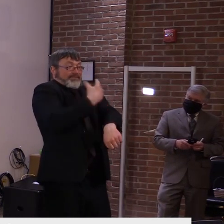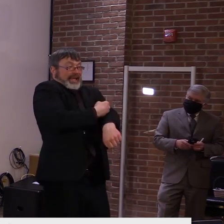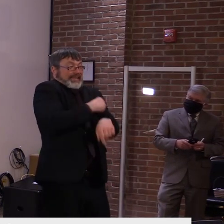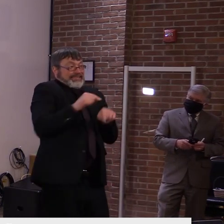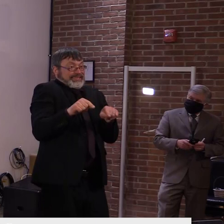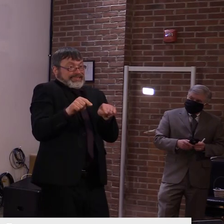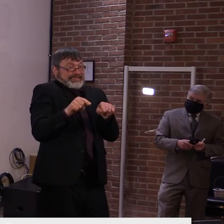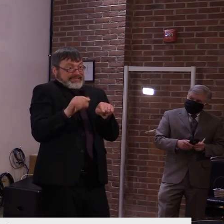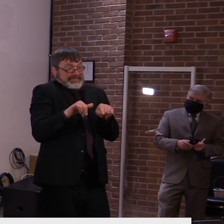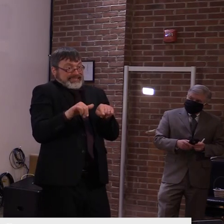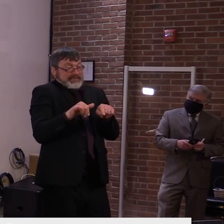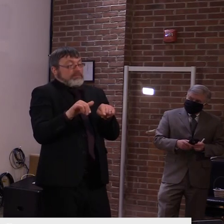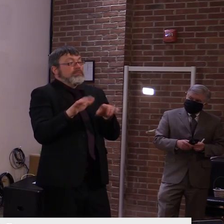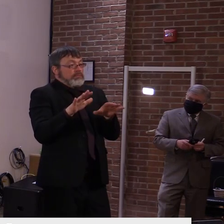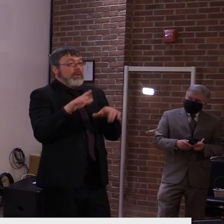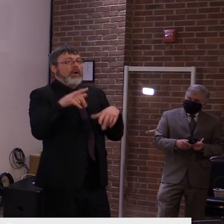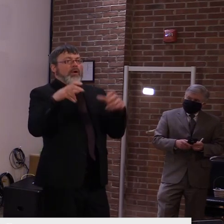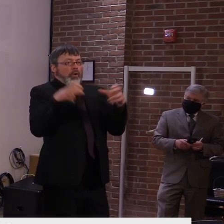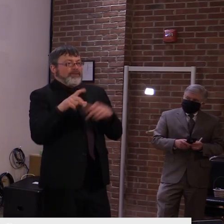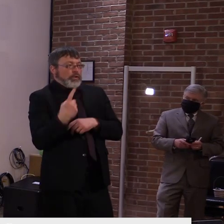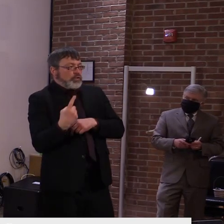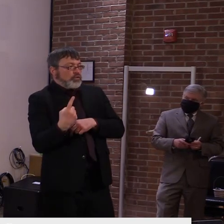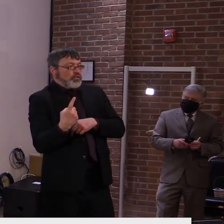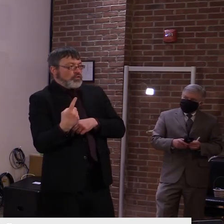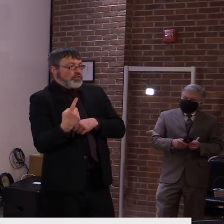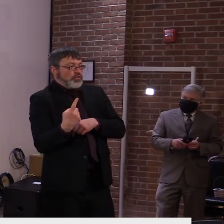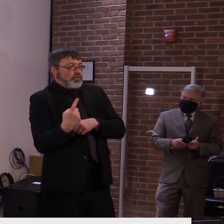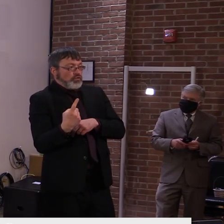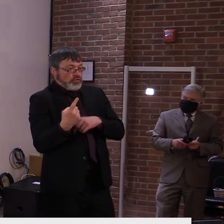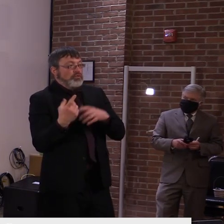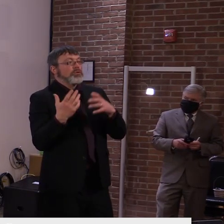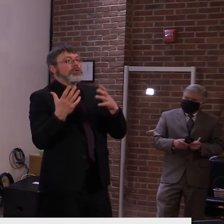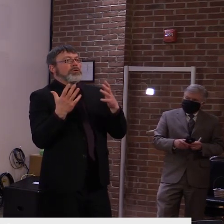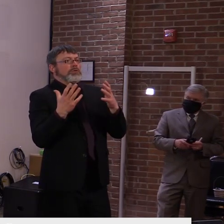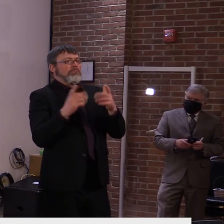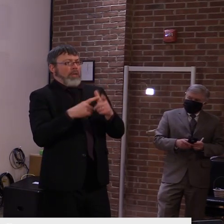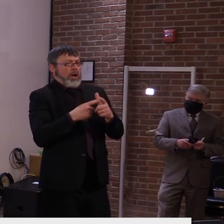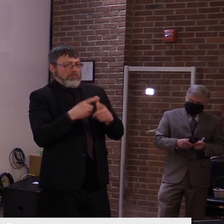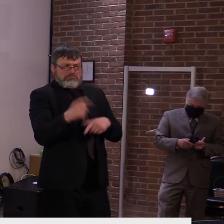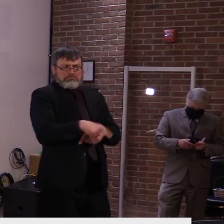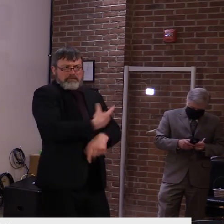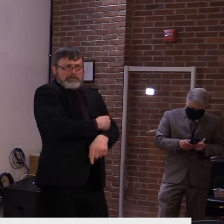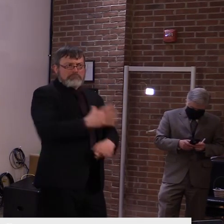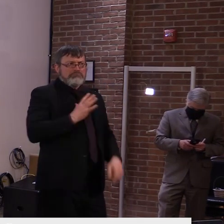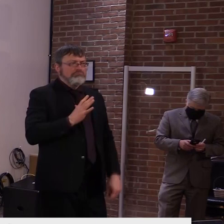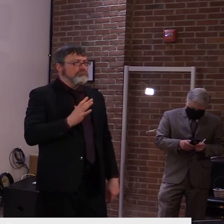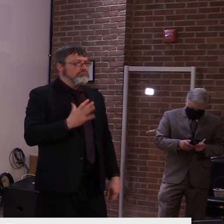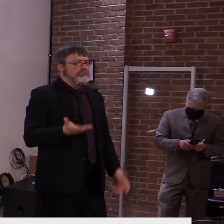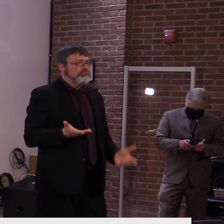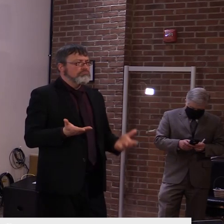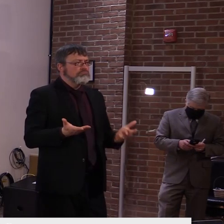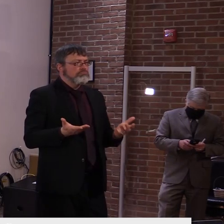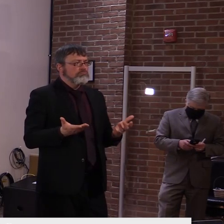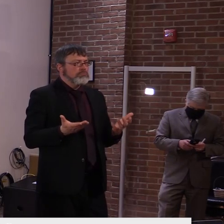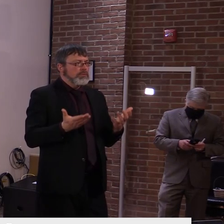I would think that would be a rational thing to do if they wore a mask and they had no symptoms of